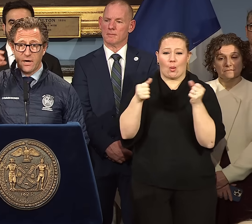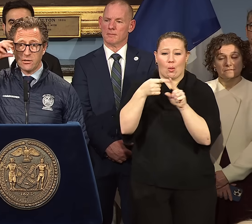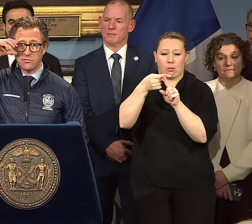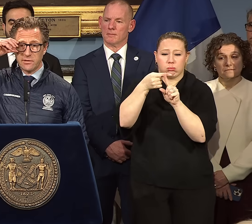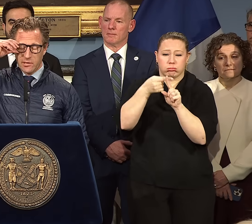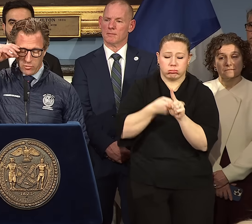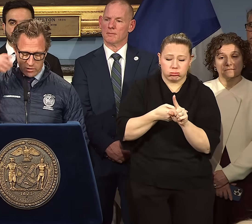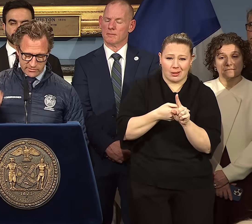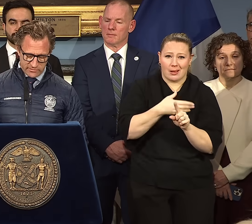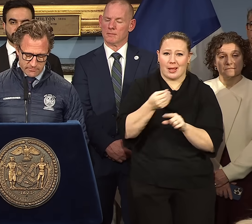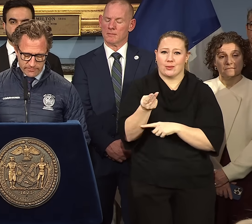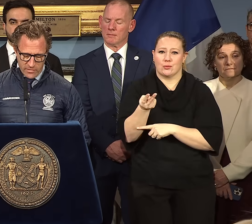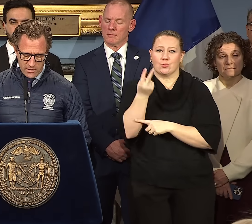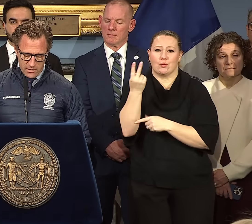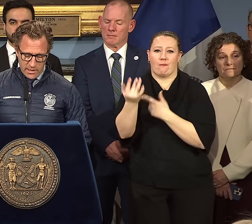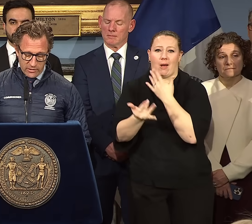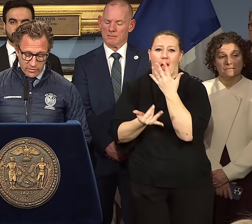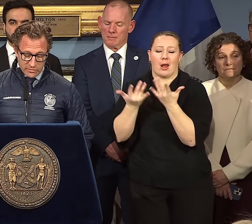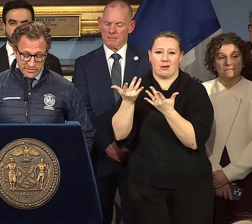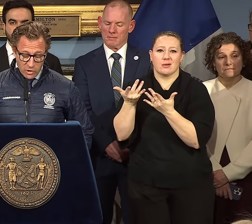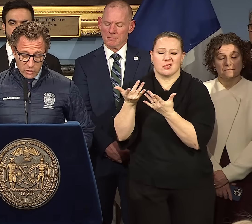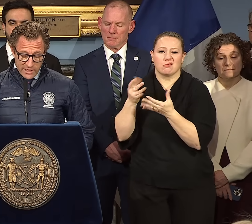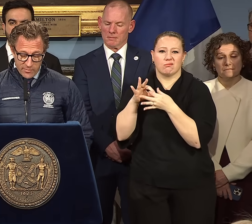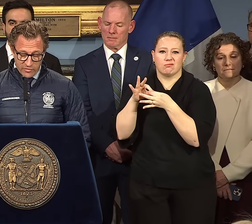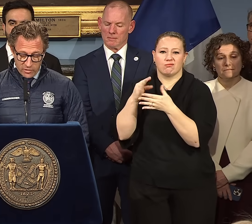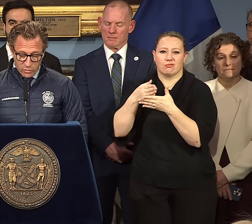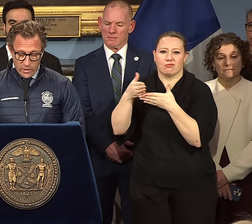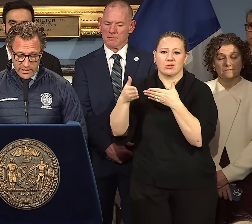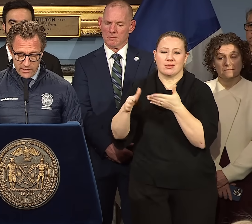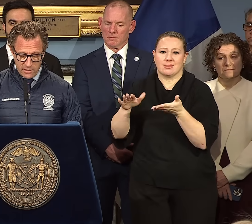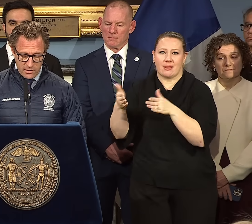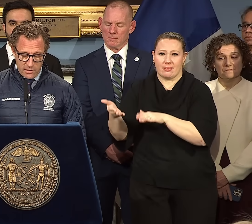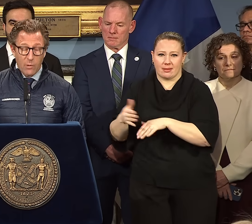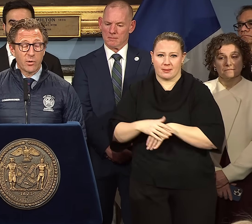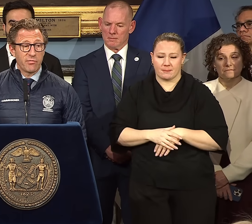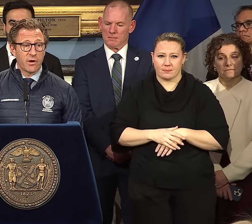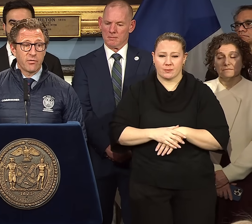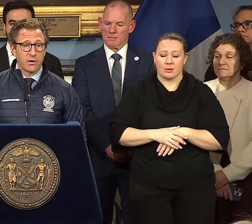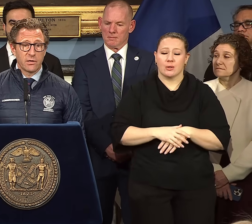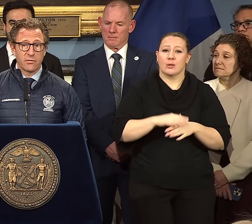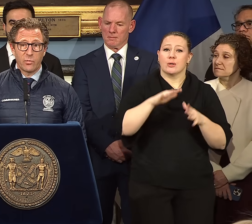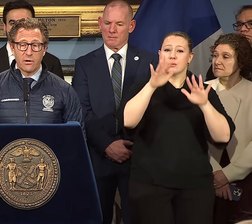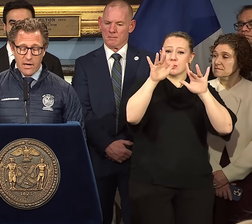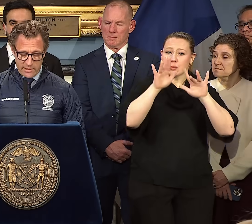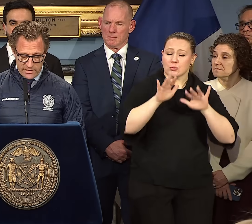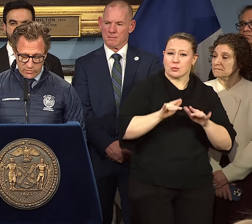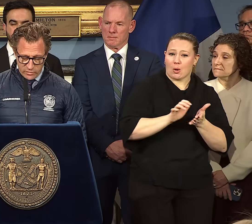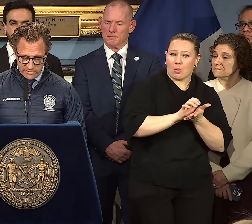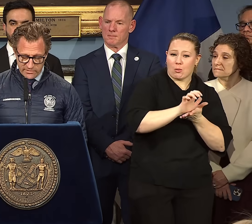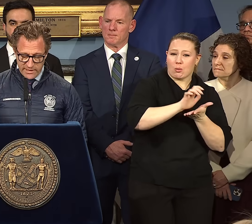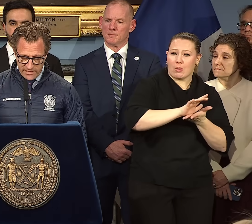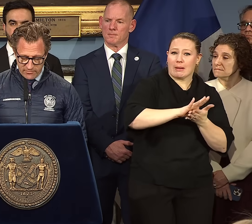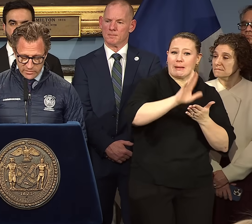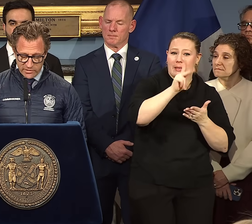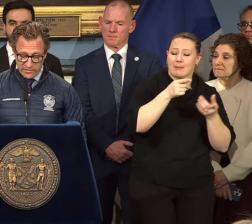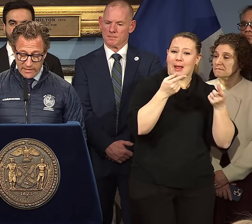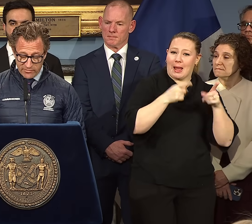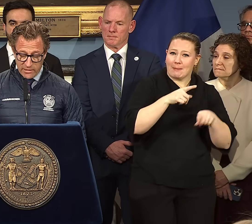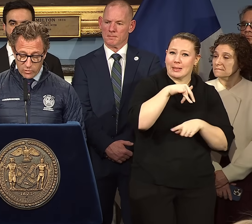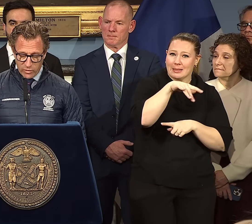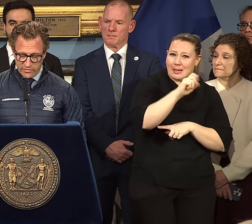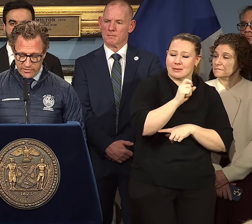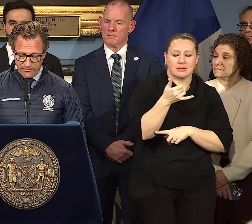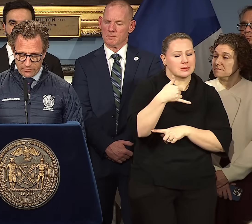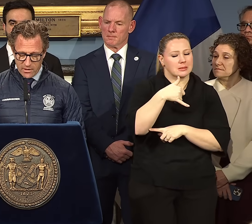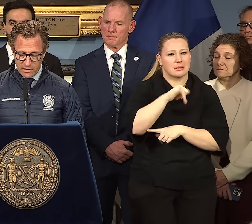tragic fires in the Bronx. And although snow cleanup is underway, I want to be very, very clear that we are not out of the woods yet. We still have a